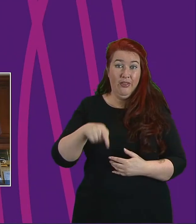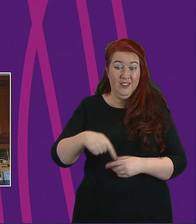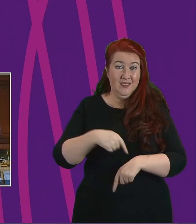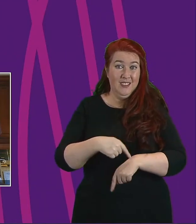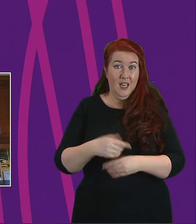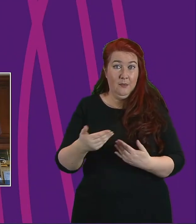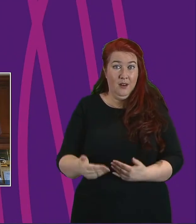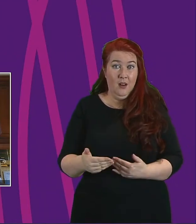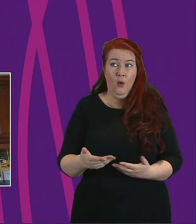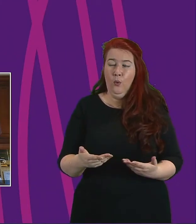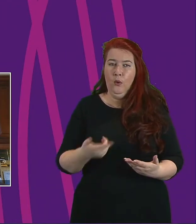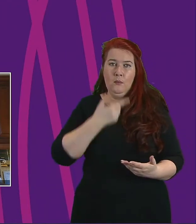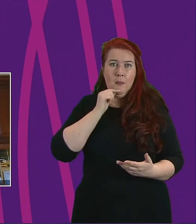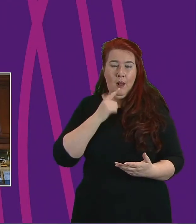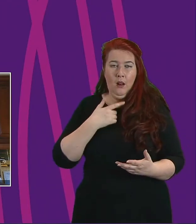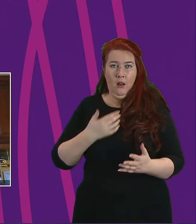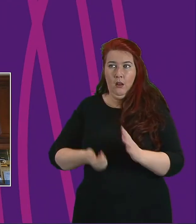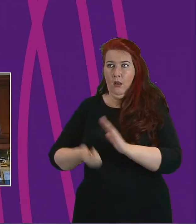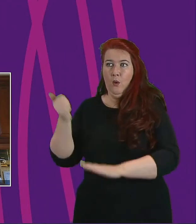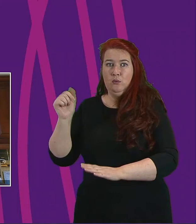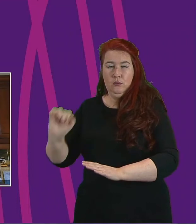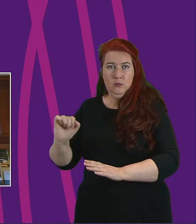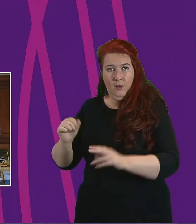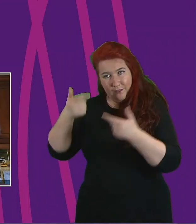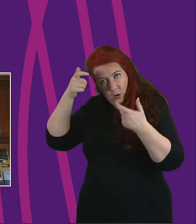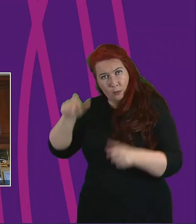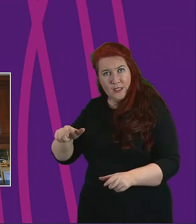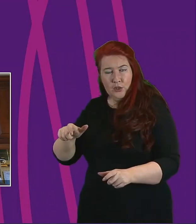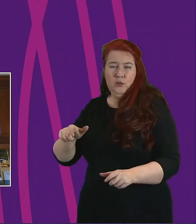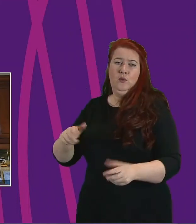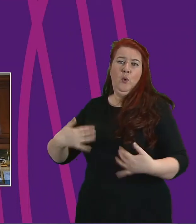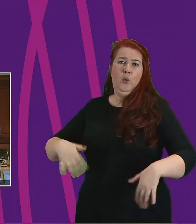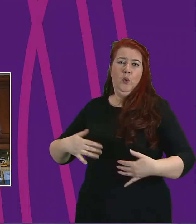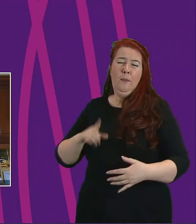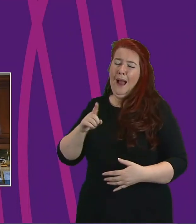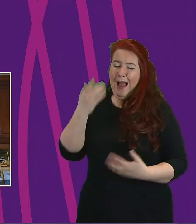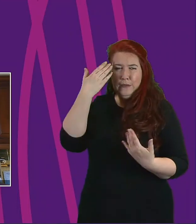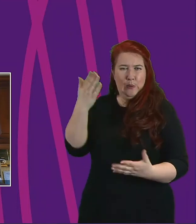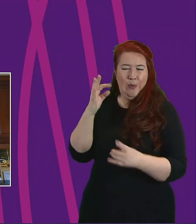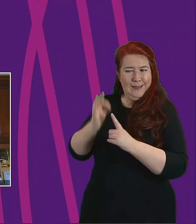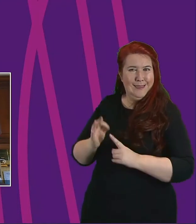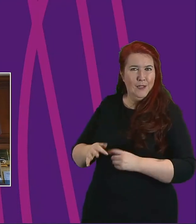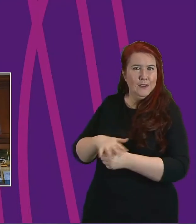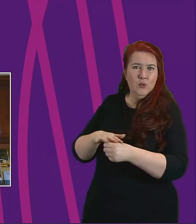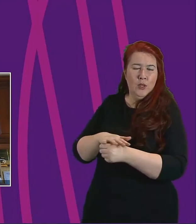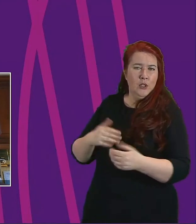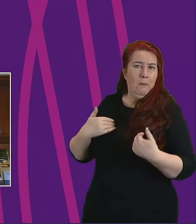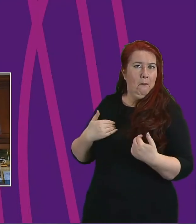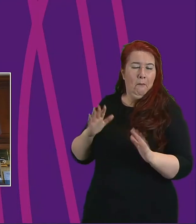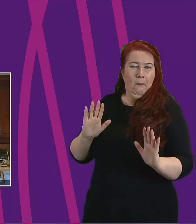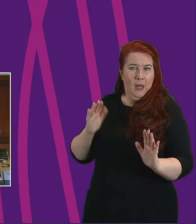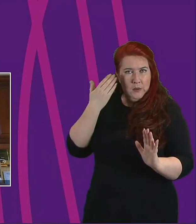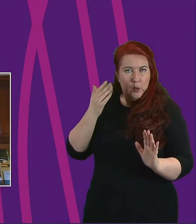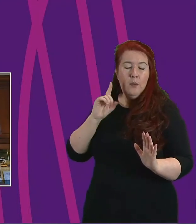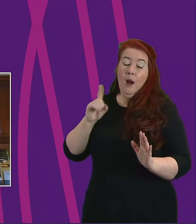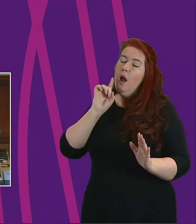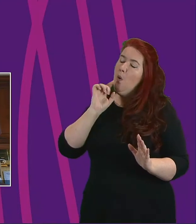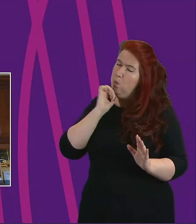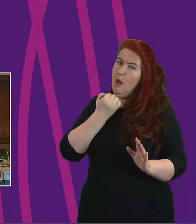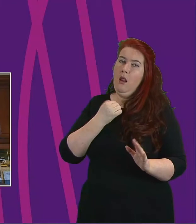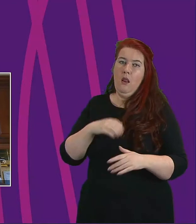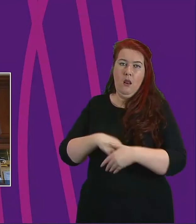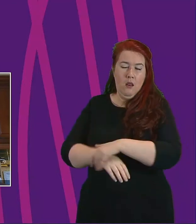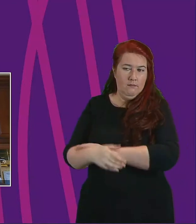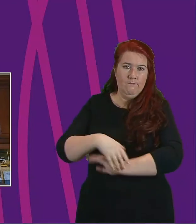face eviction from their property, but I don't know the individual circumstances, and I will, of course, undertake to work